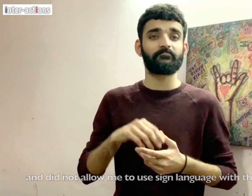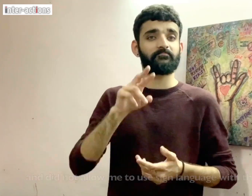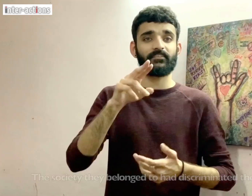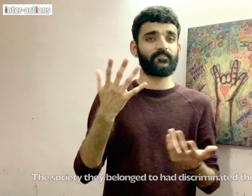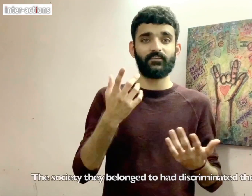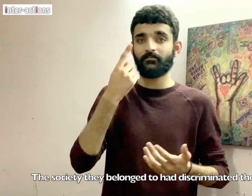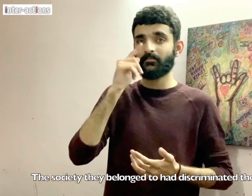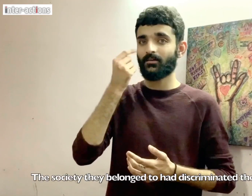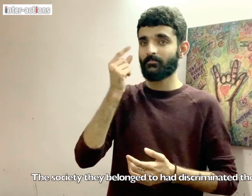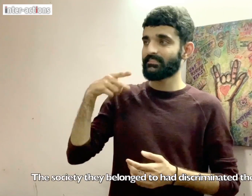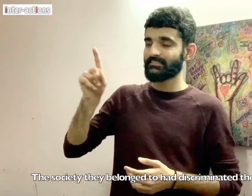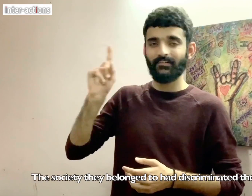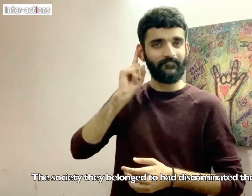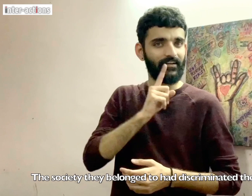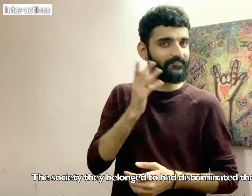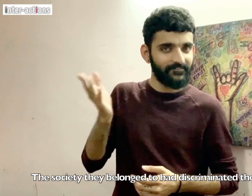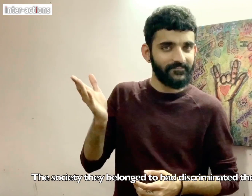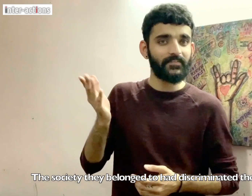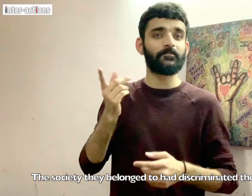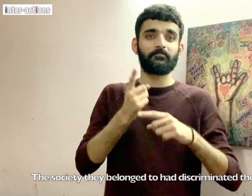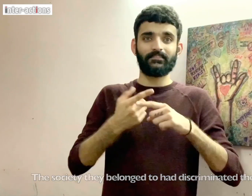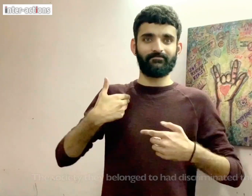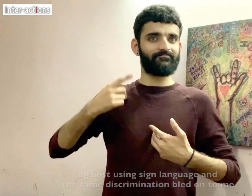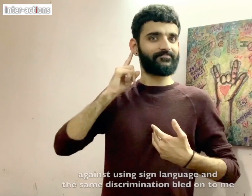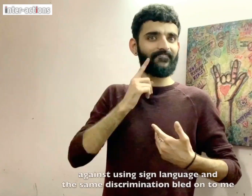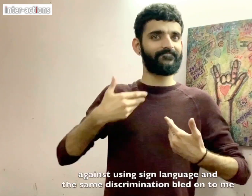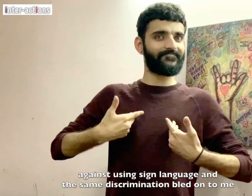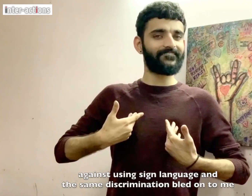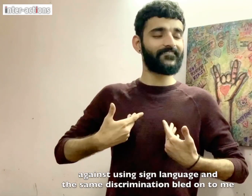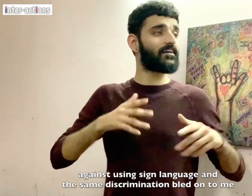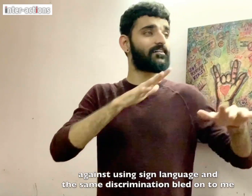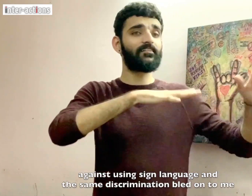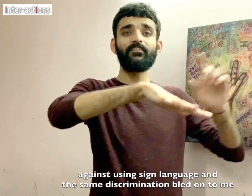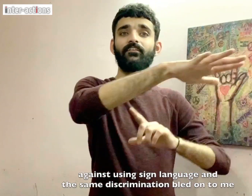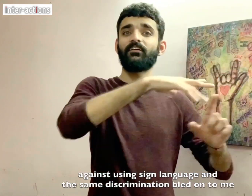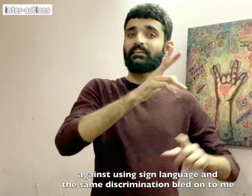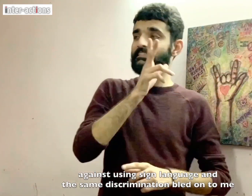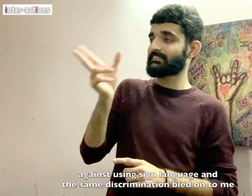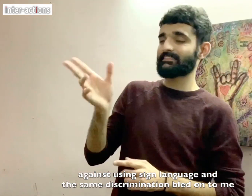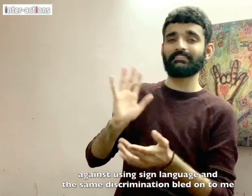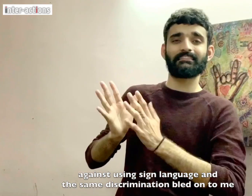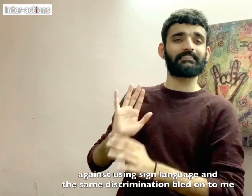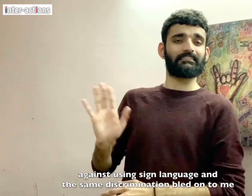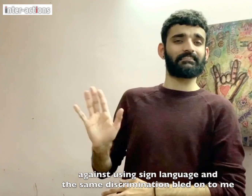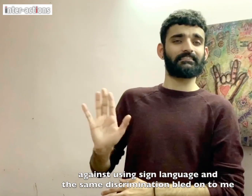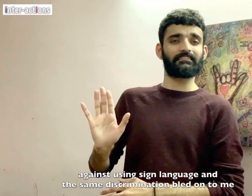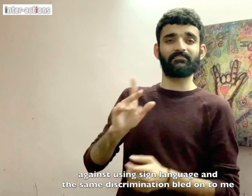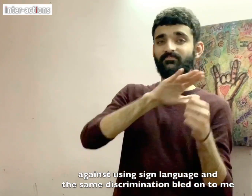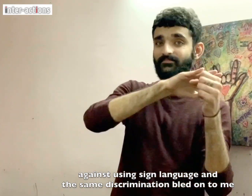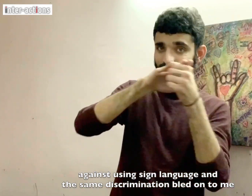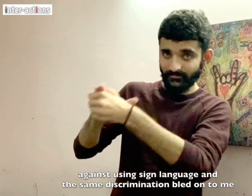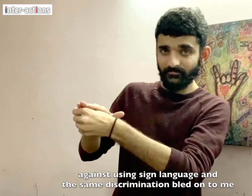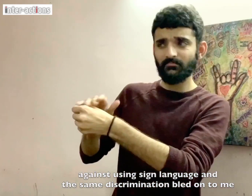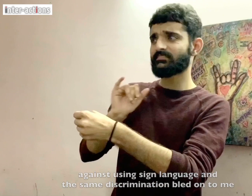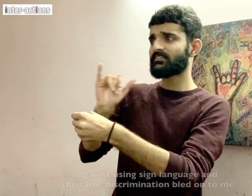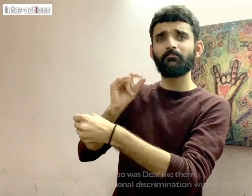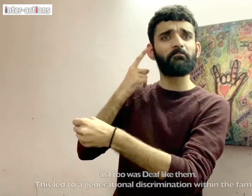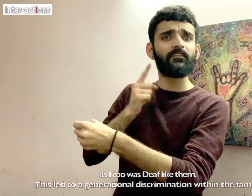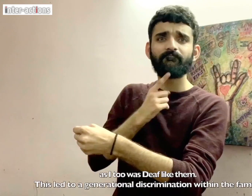The society they belonged to had discriminated them against using sign language, and the same discrimination bled onto me, as I too was deaf like them.